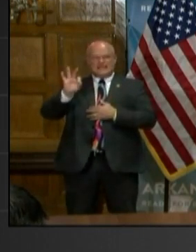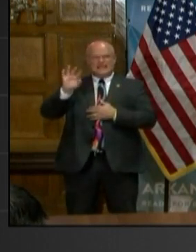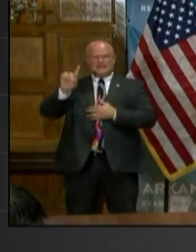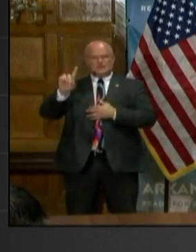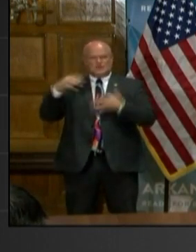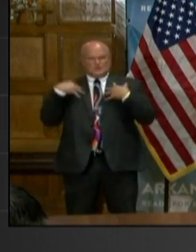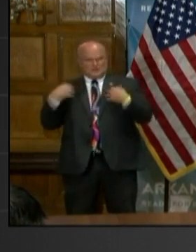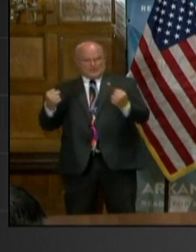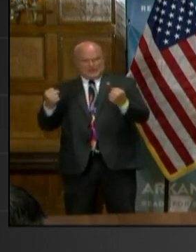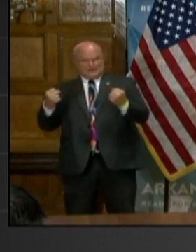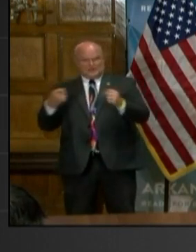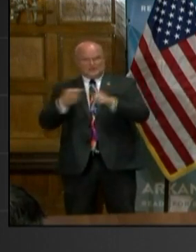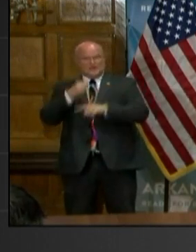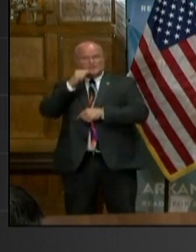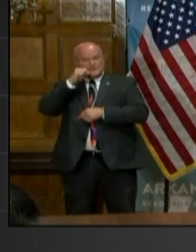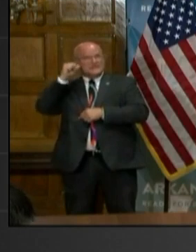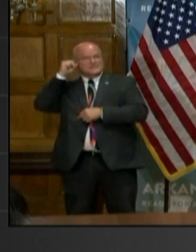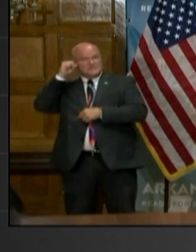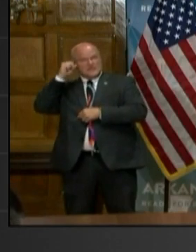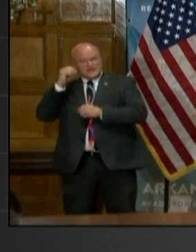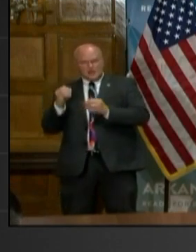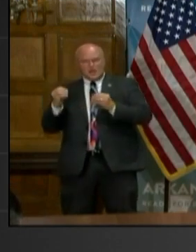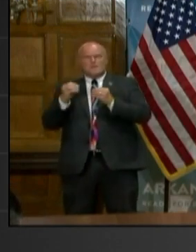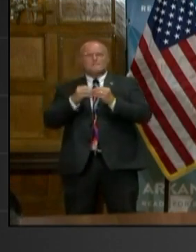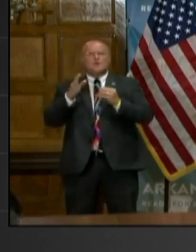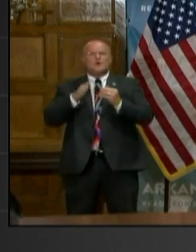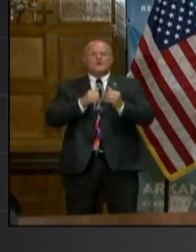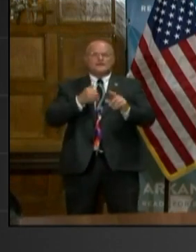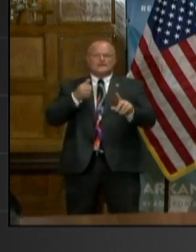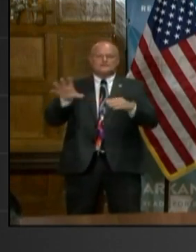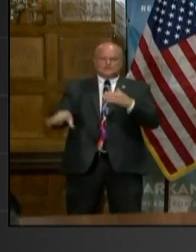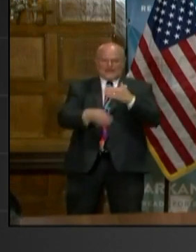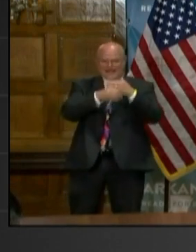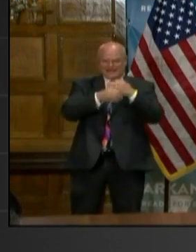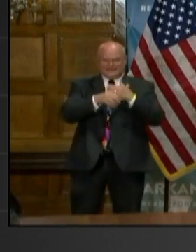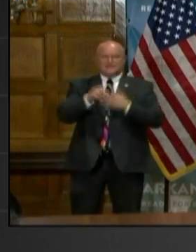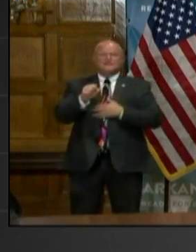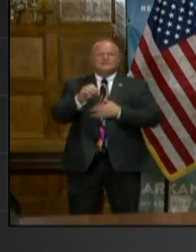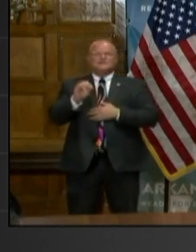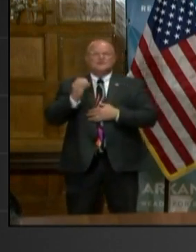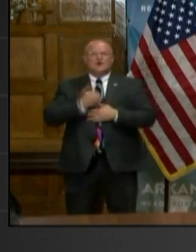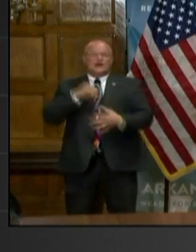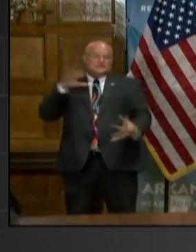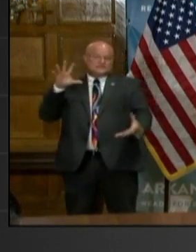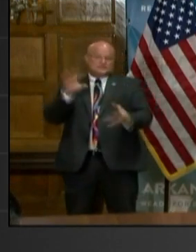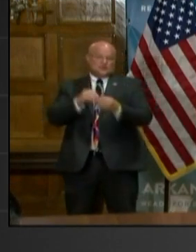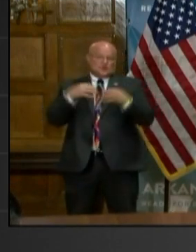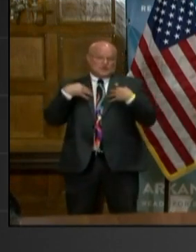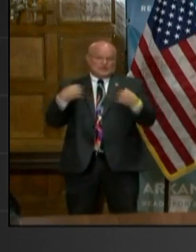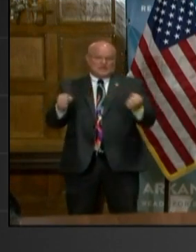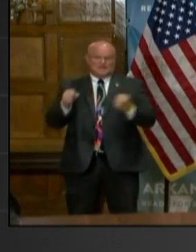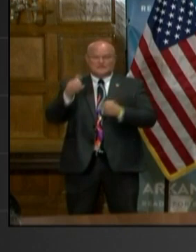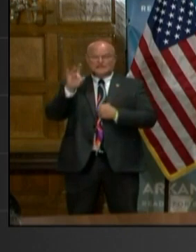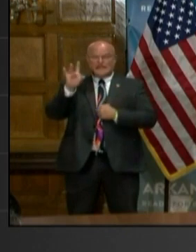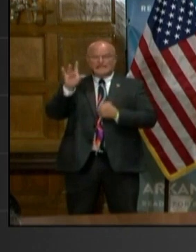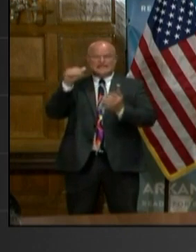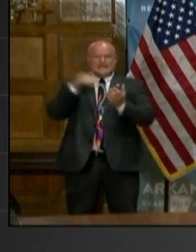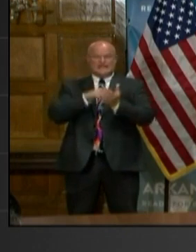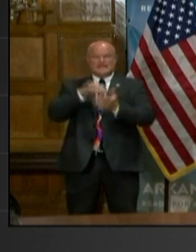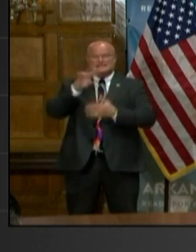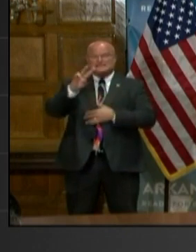891 recover from yesterday, which is more than the ones that we added. So our total recovered is